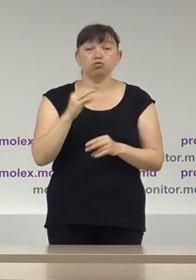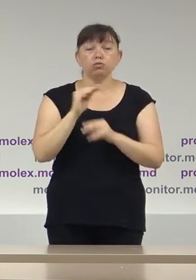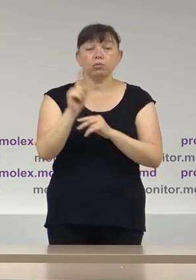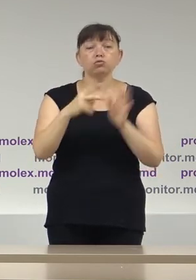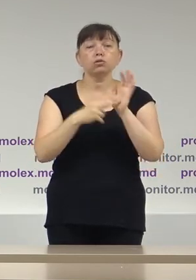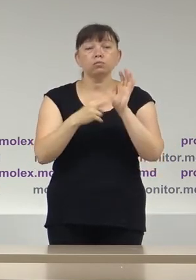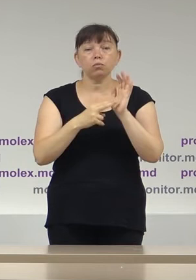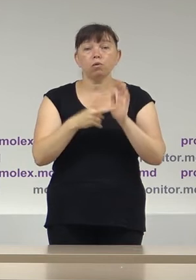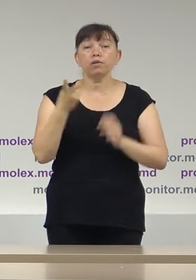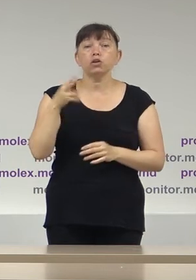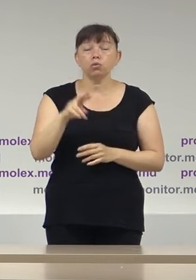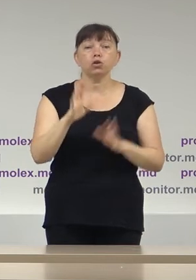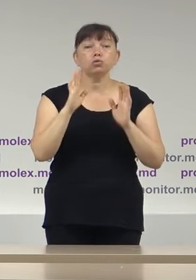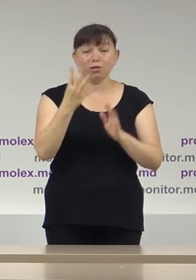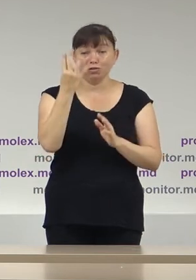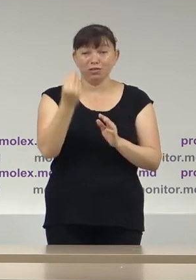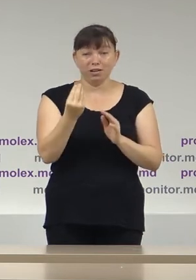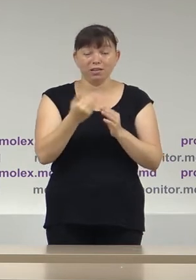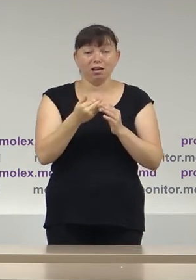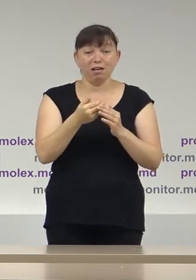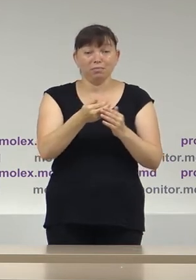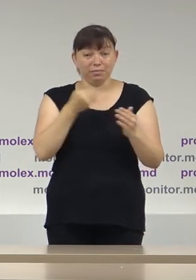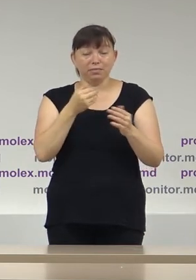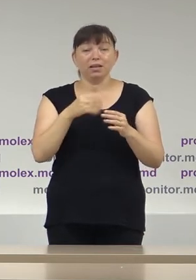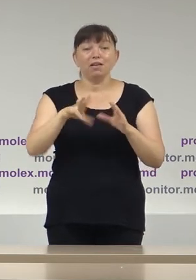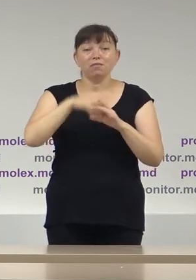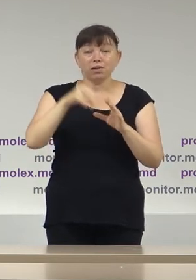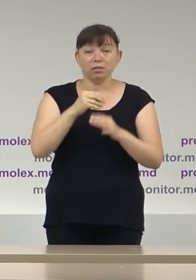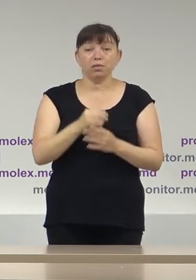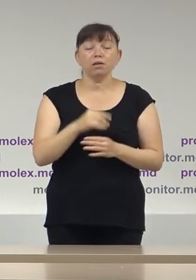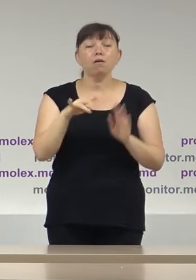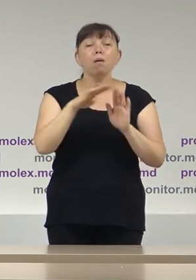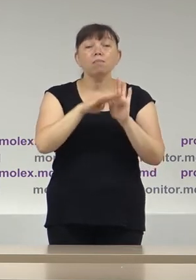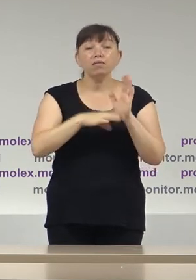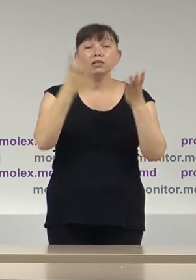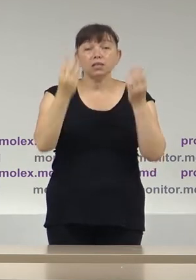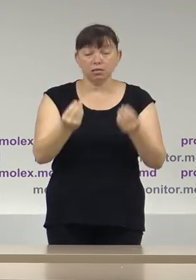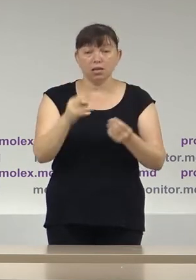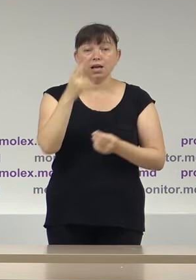voters. In this context, I would like to mention that on the 7th of July,